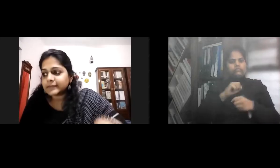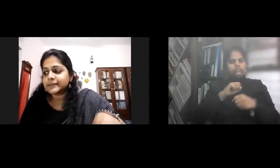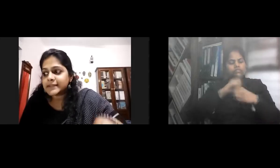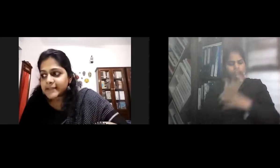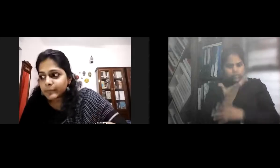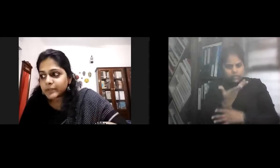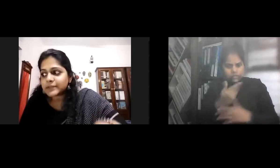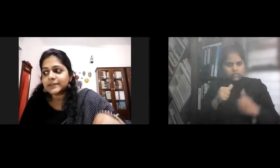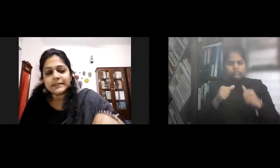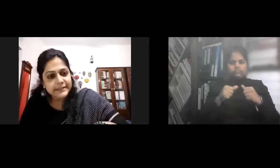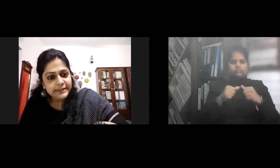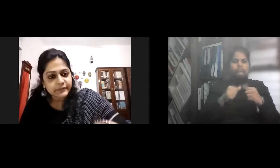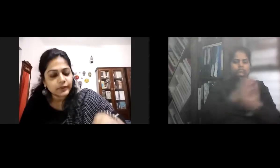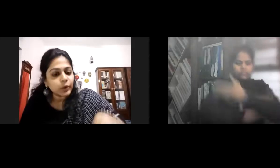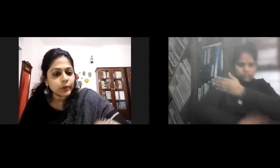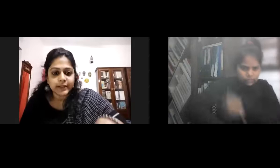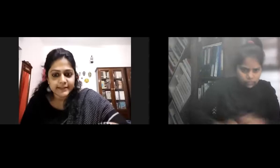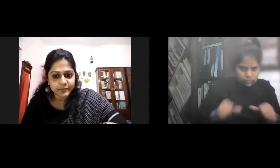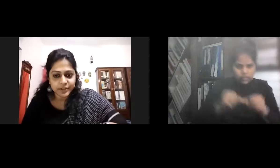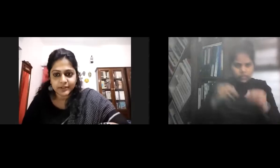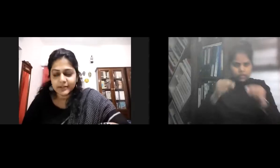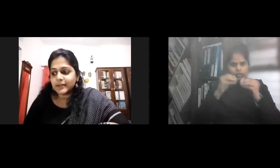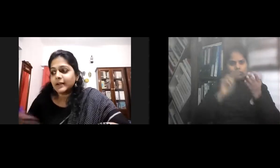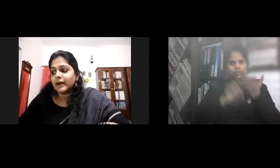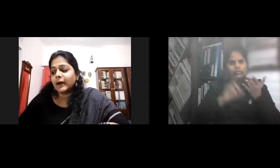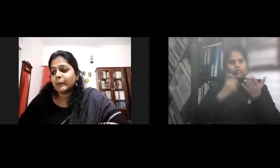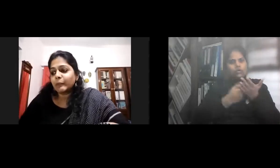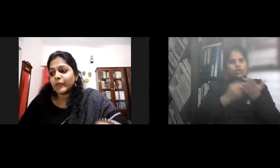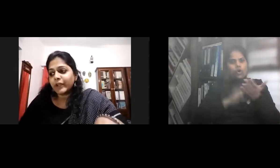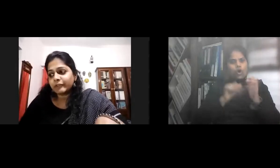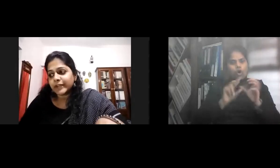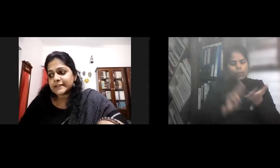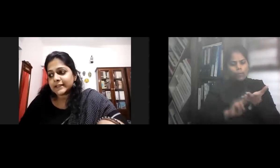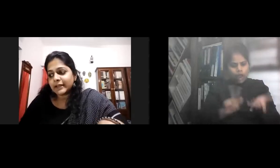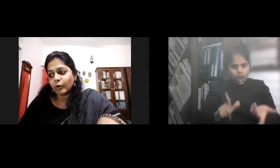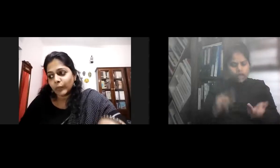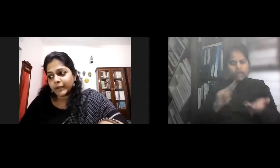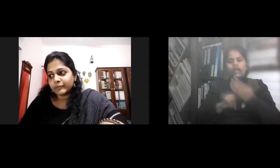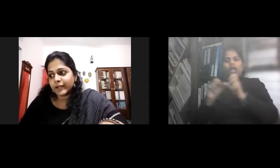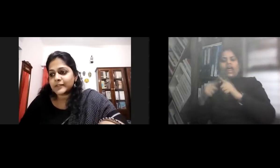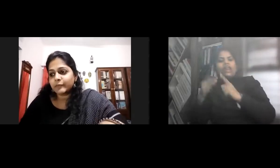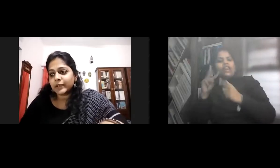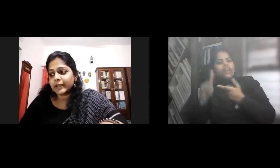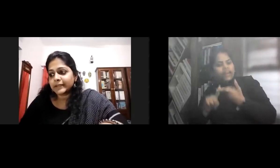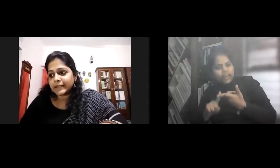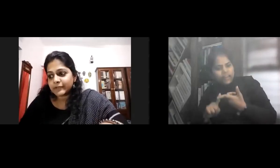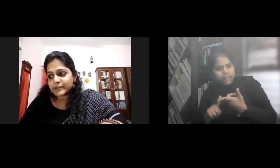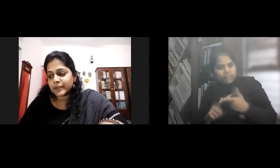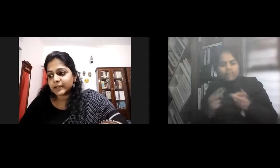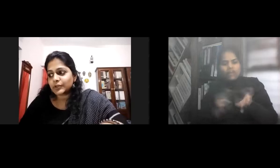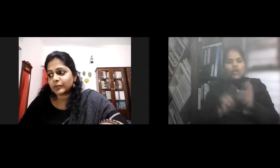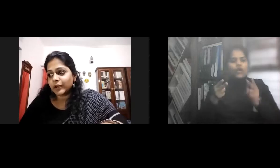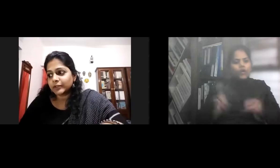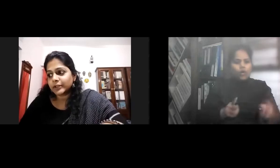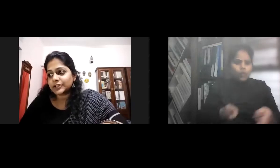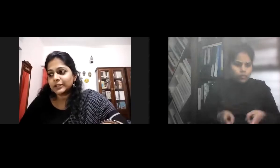other, the disabled, the native, the colonized subject. If let's say on one end we have someone like Davis making